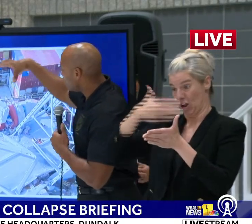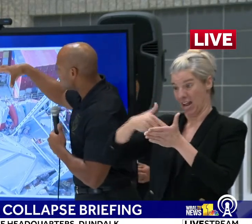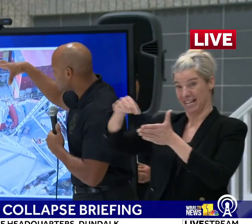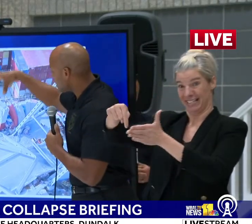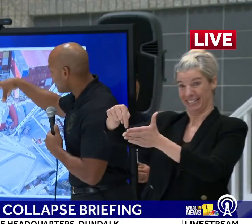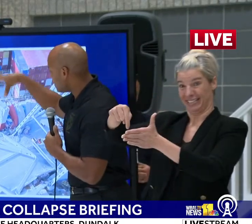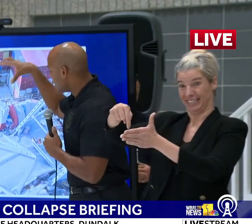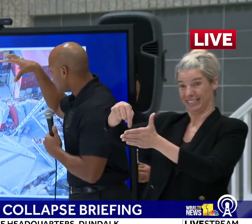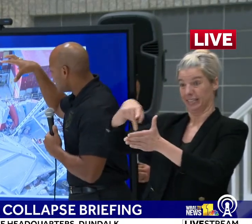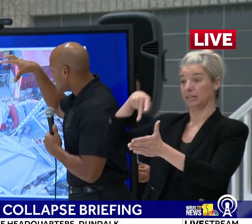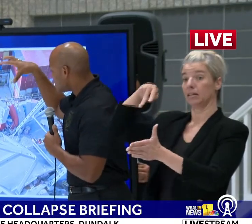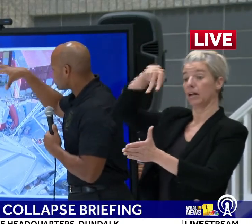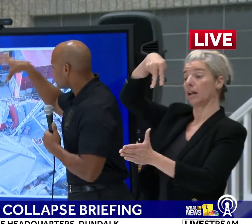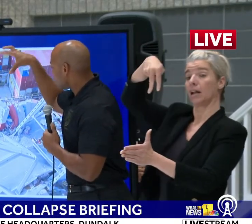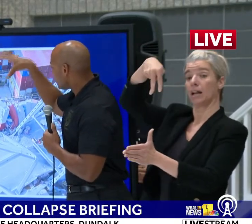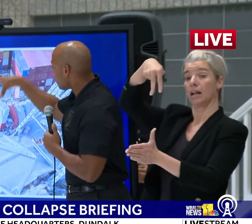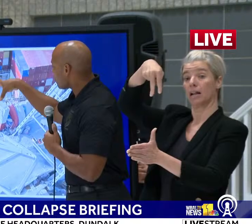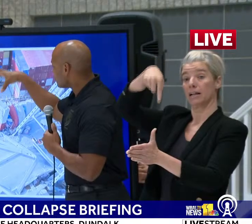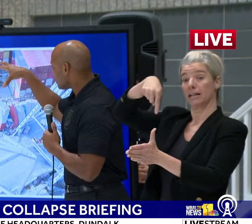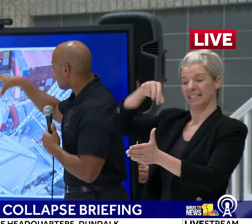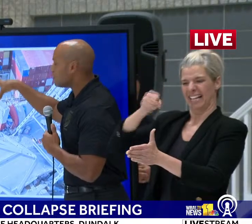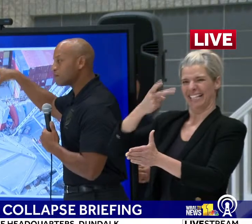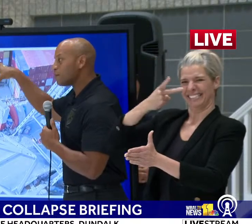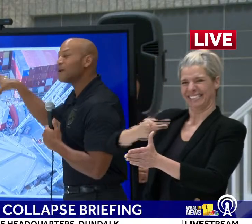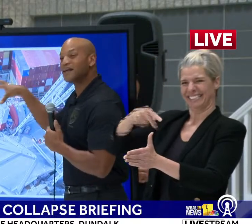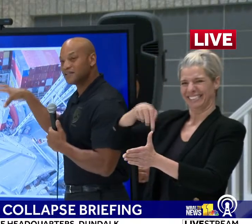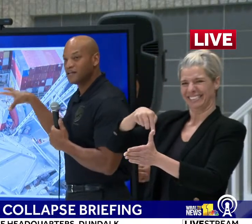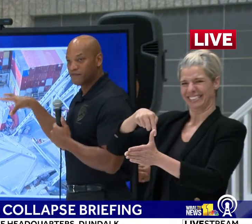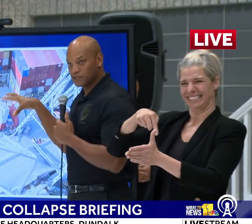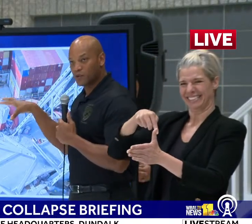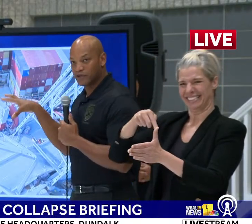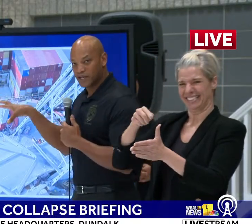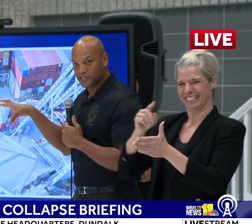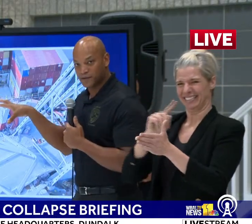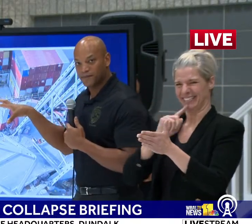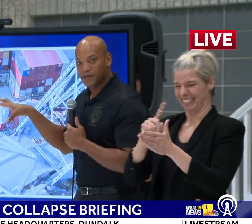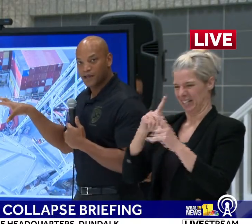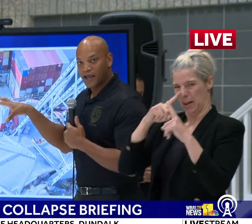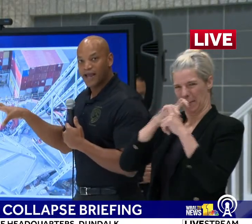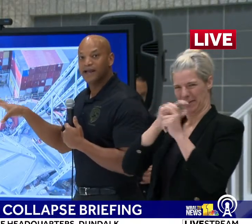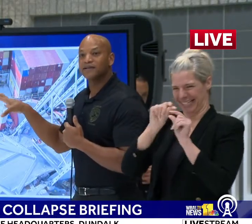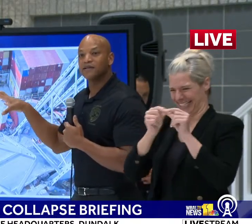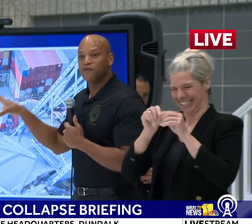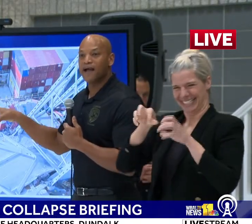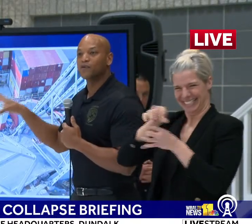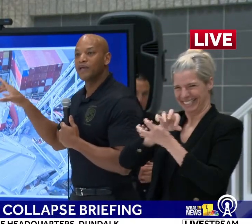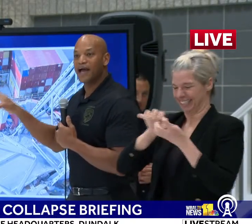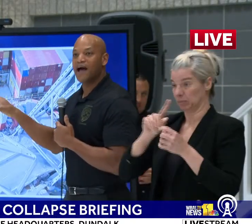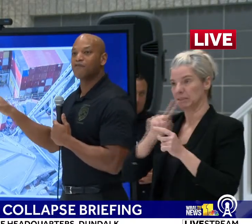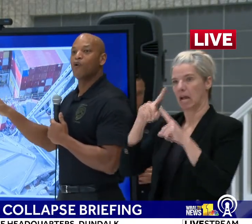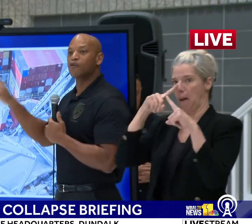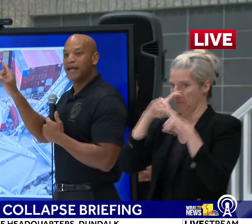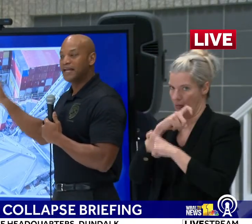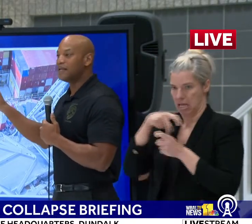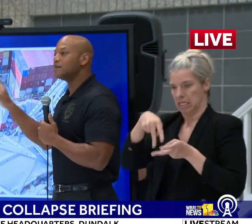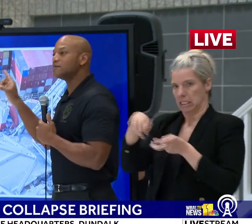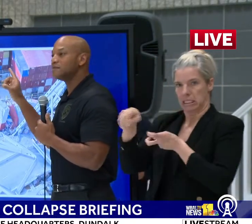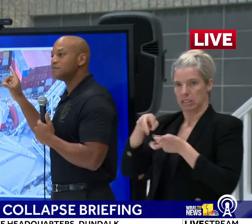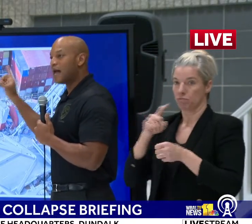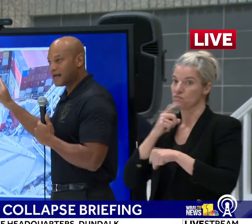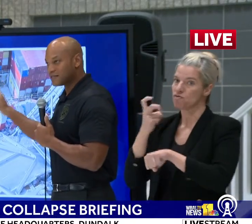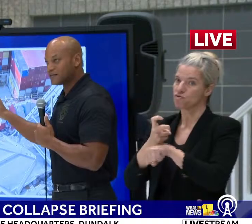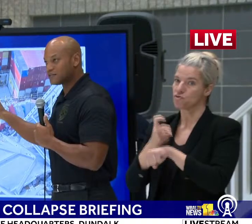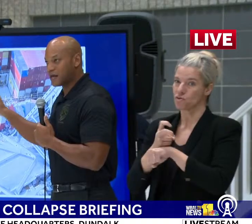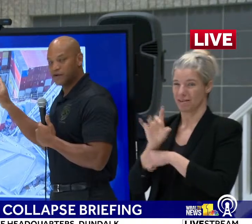up top, you can see just the level of complexity of this organization and the fact that we have over